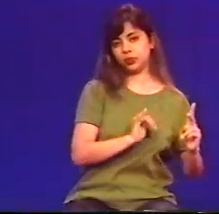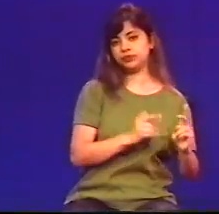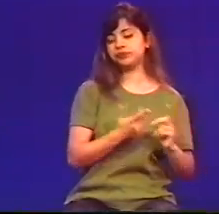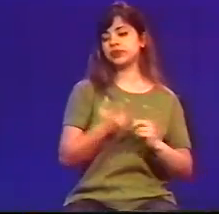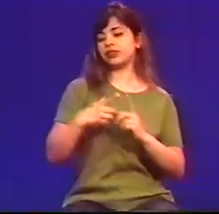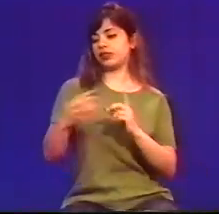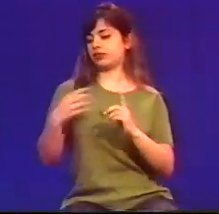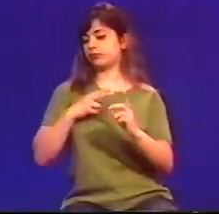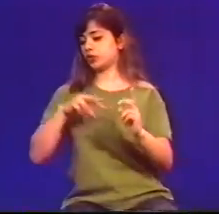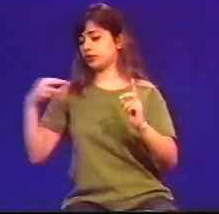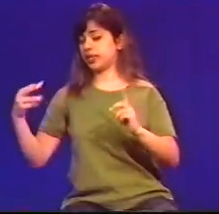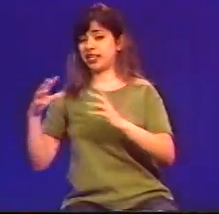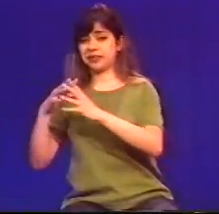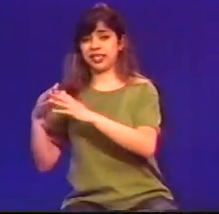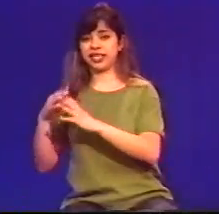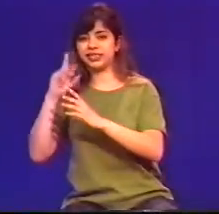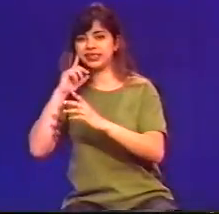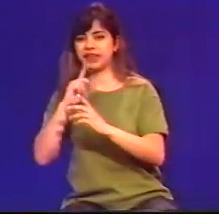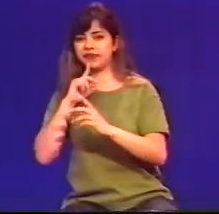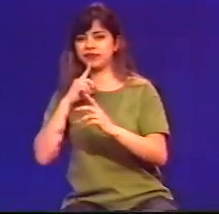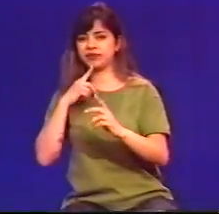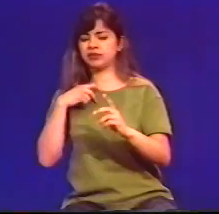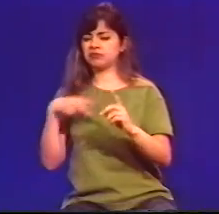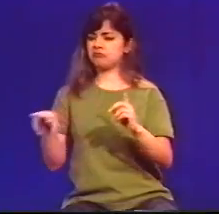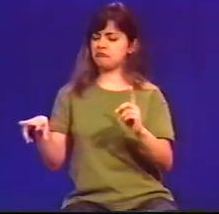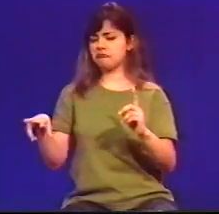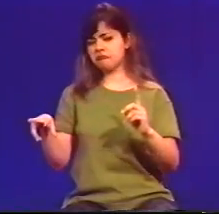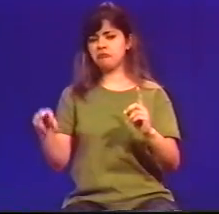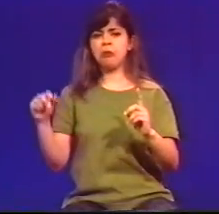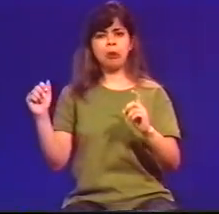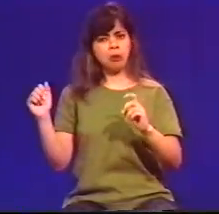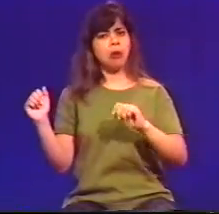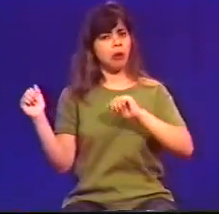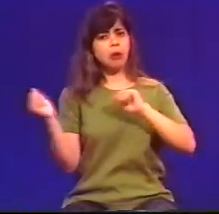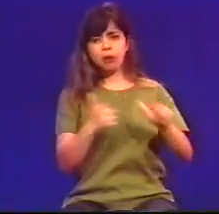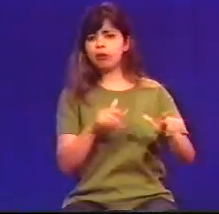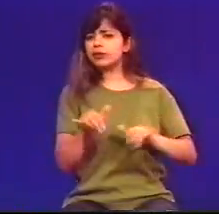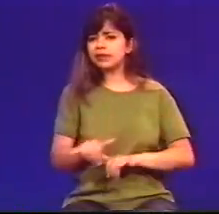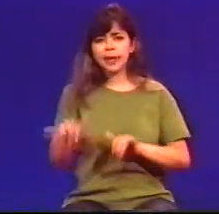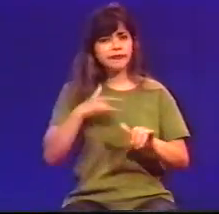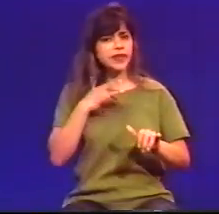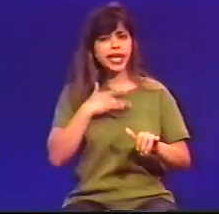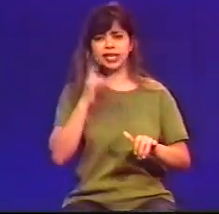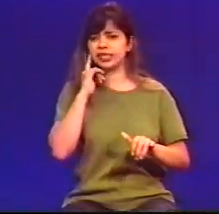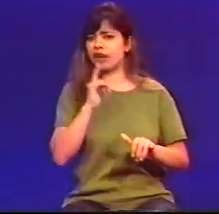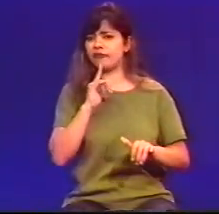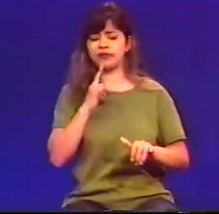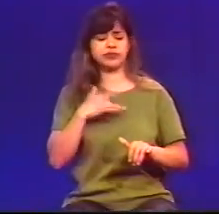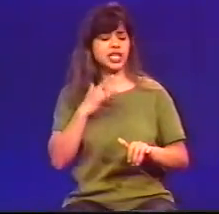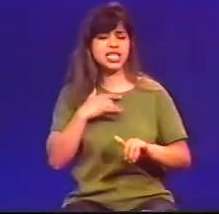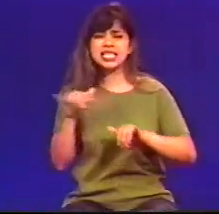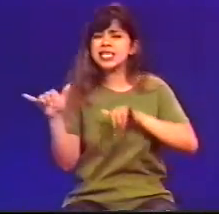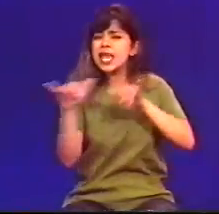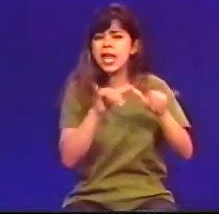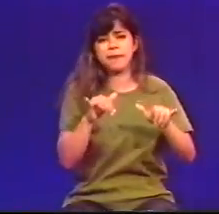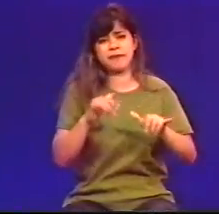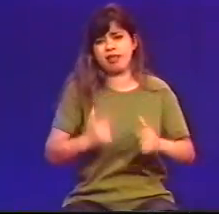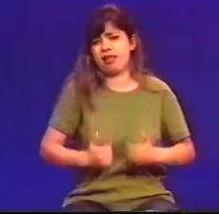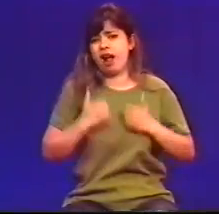One of the things I've realized since coming to the States is that the deaf culture is something that is shared between members of